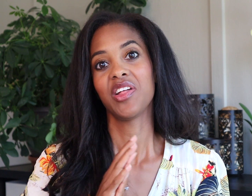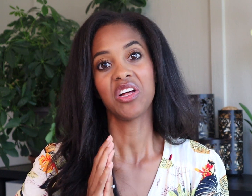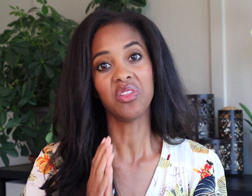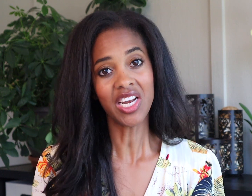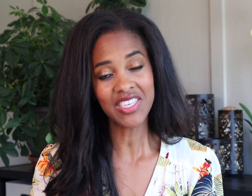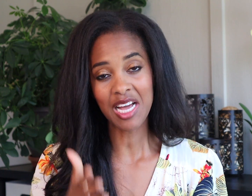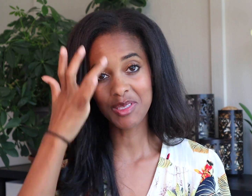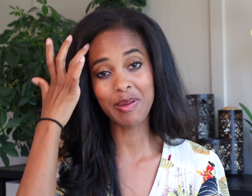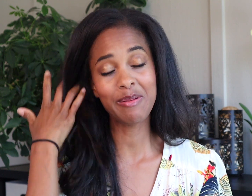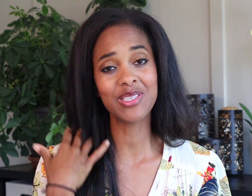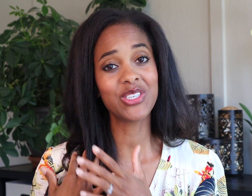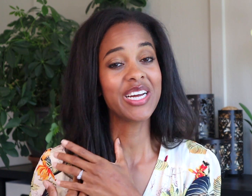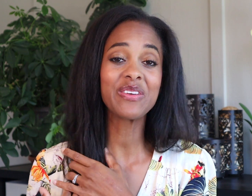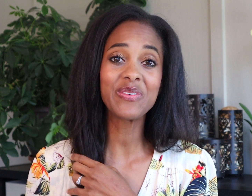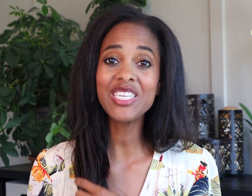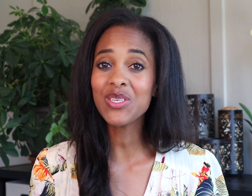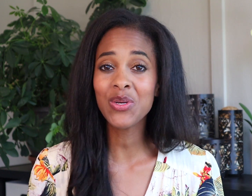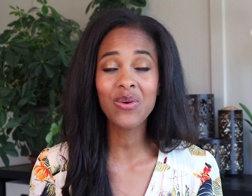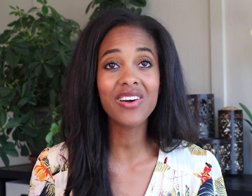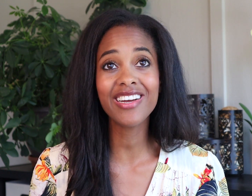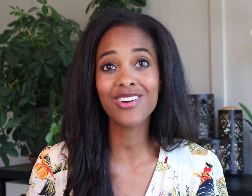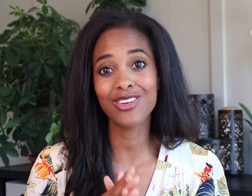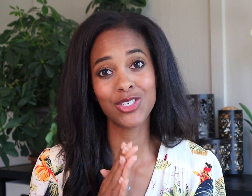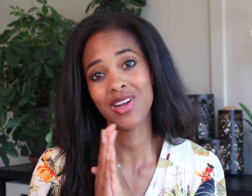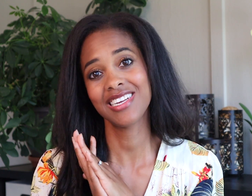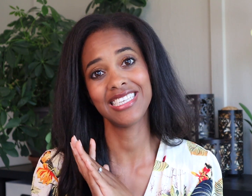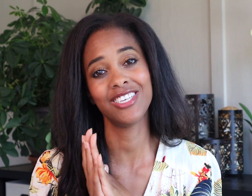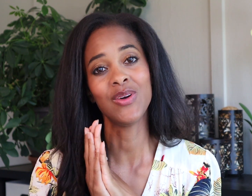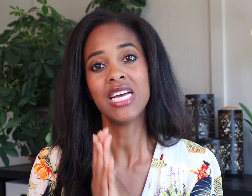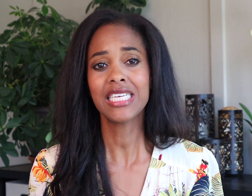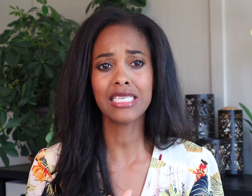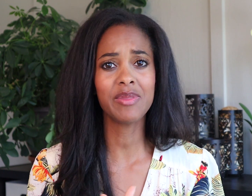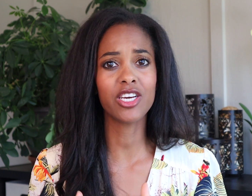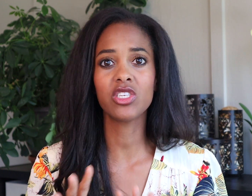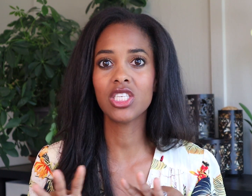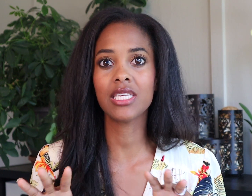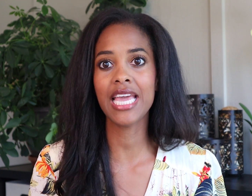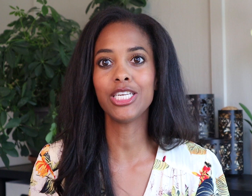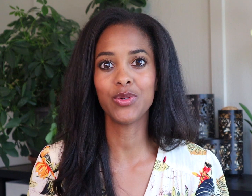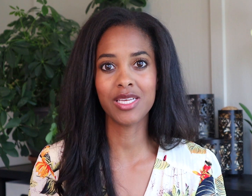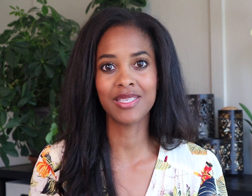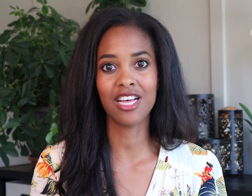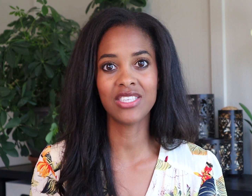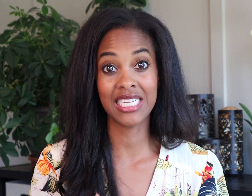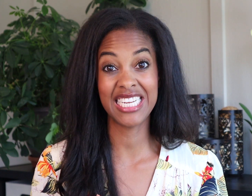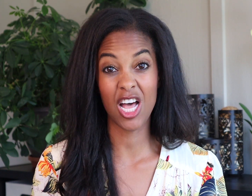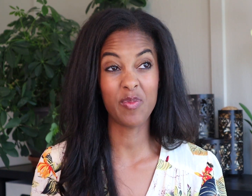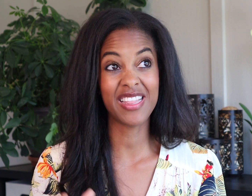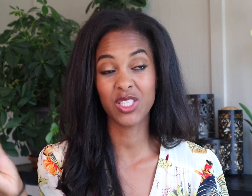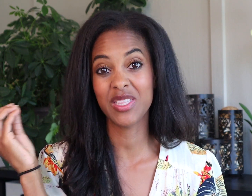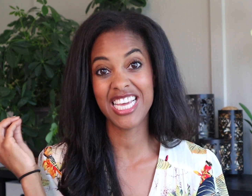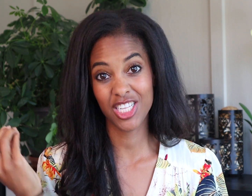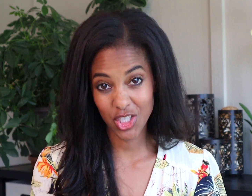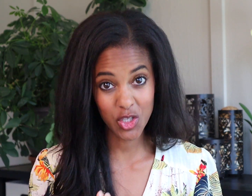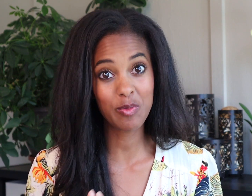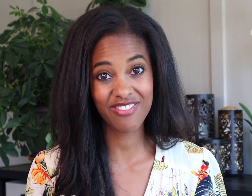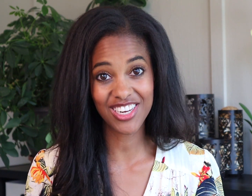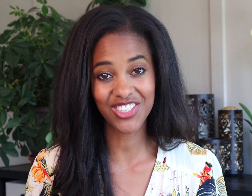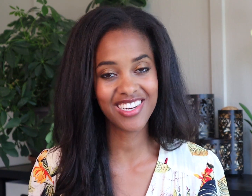like a lot of times babies are trying to reach a toy, or they're trying to get something, or they just can't do it themselves and they need help, and that's when they get super frustrated,